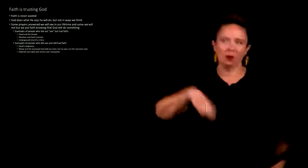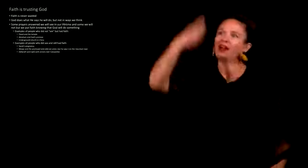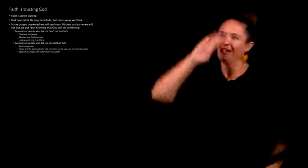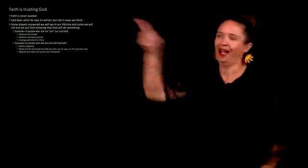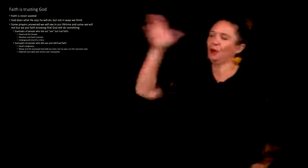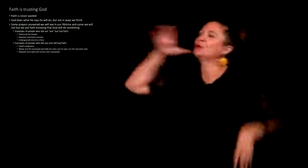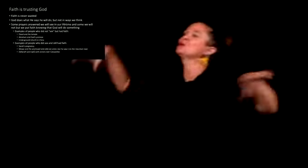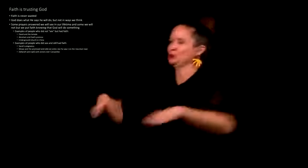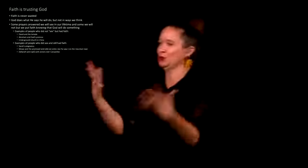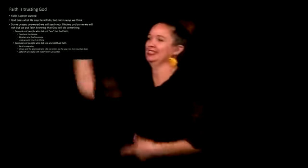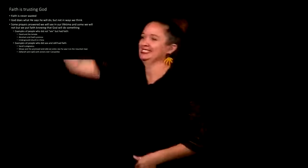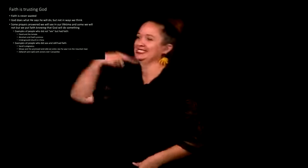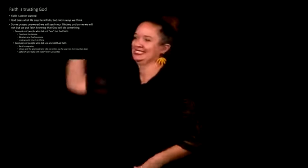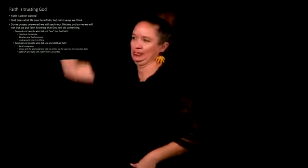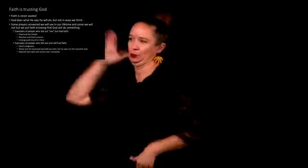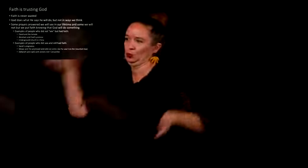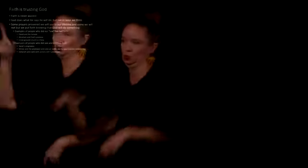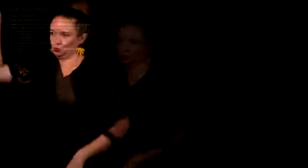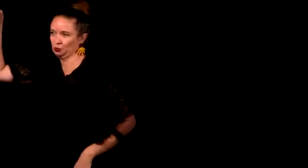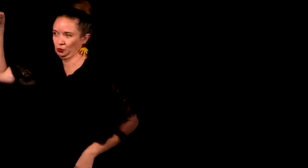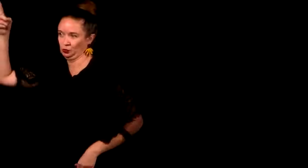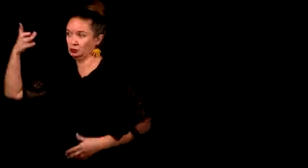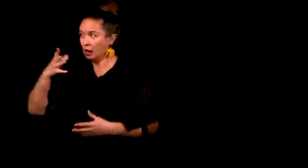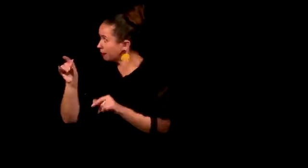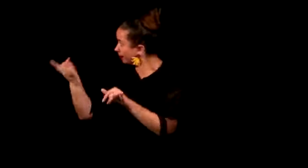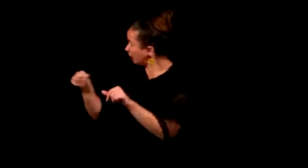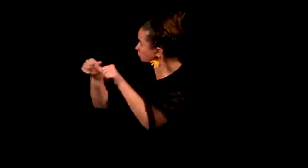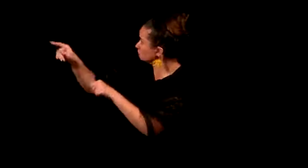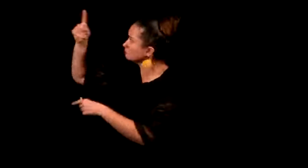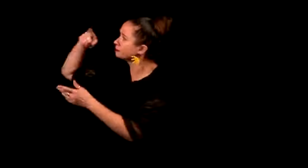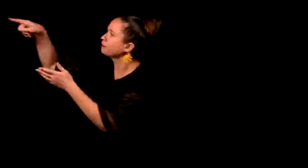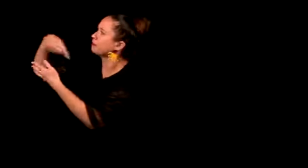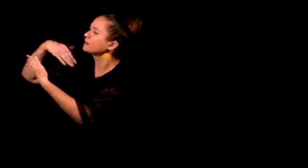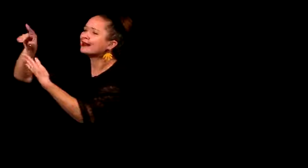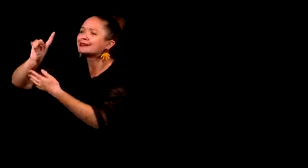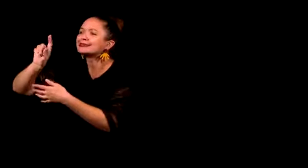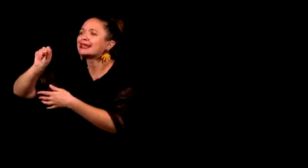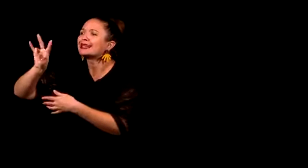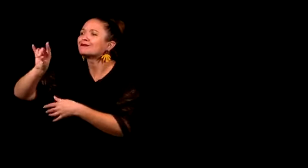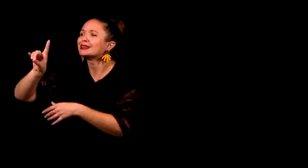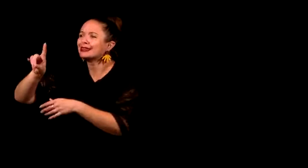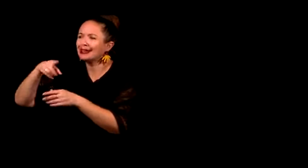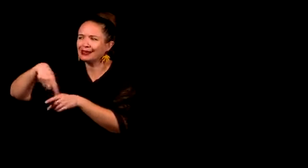exactly accept the result. God does exactly what he says he will do.